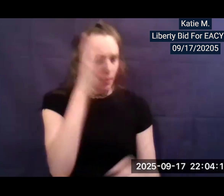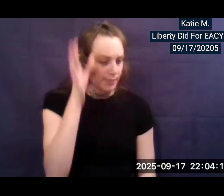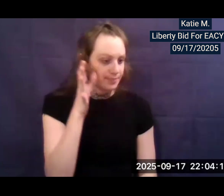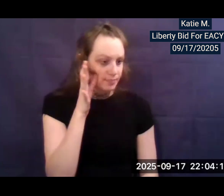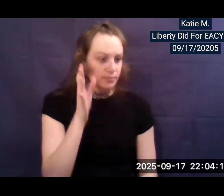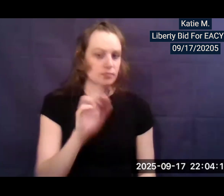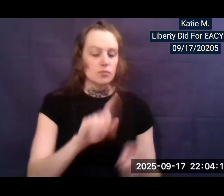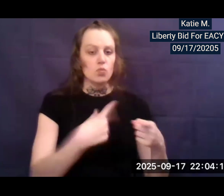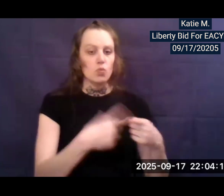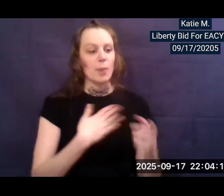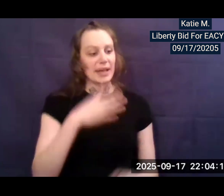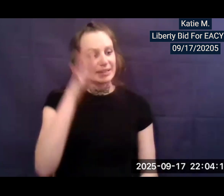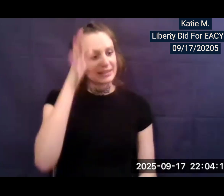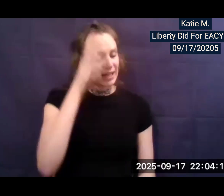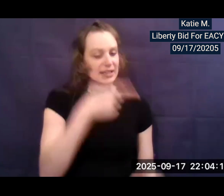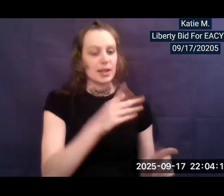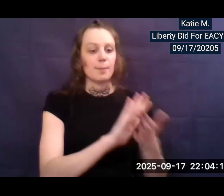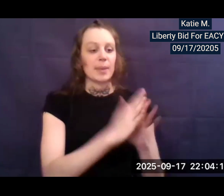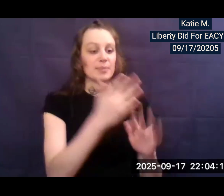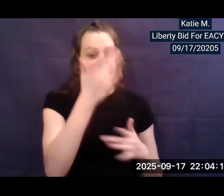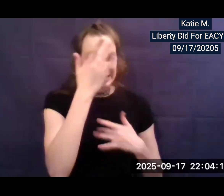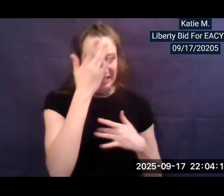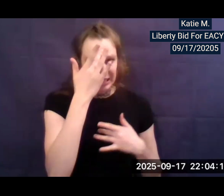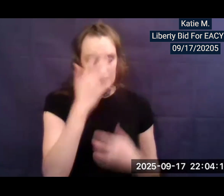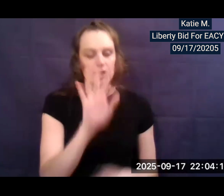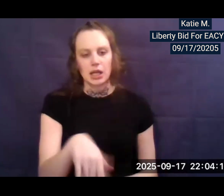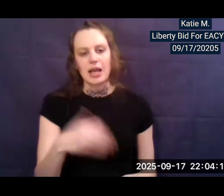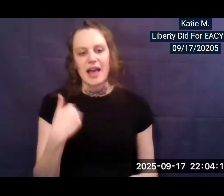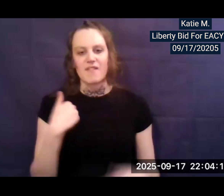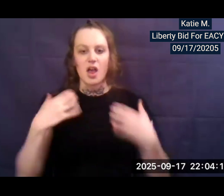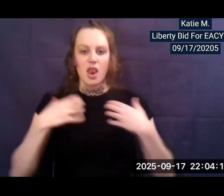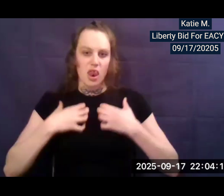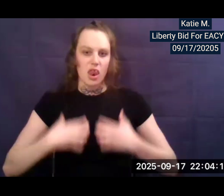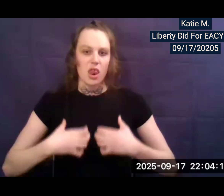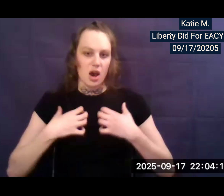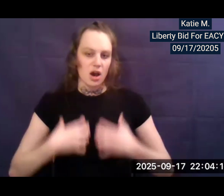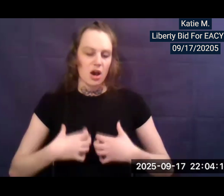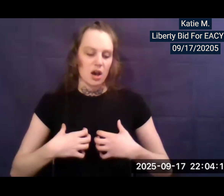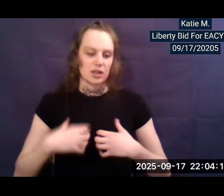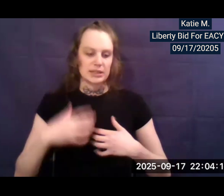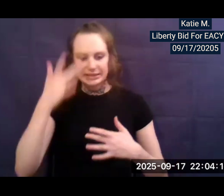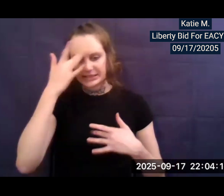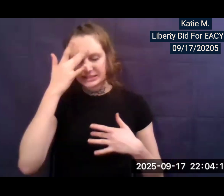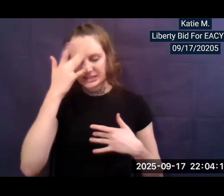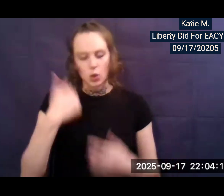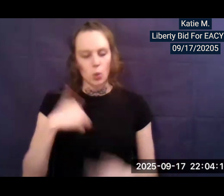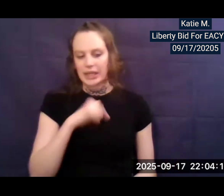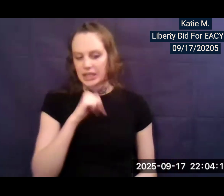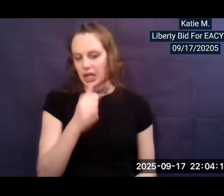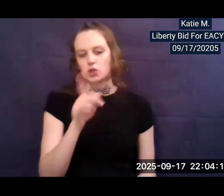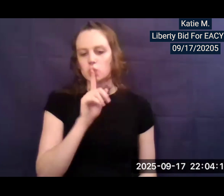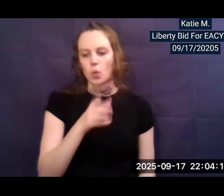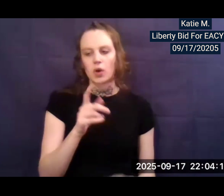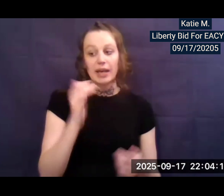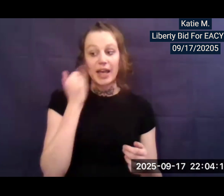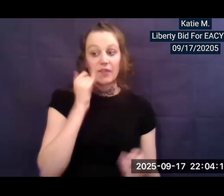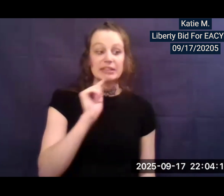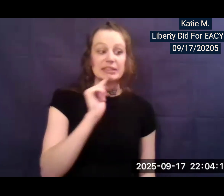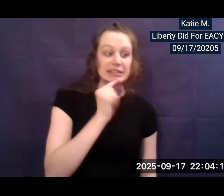how serious. Like he passed away from lung disease, so we weren't sure how serious it was until it got really bad.